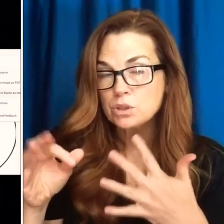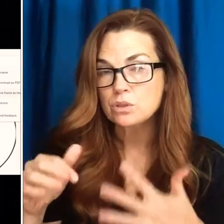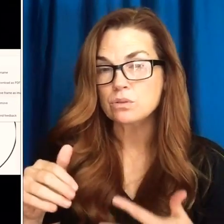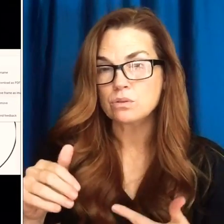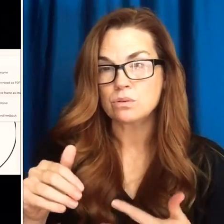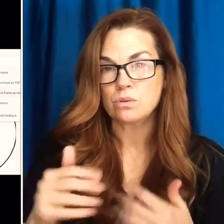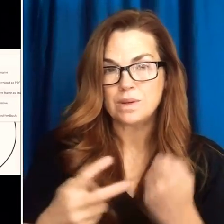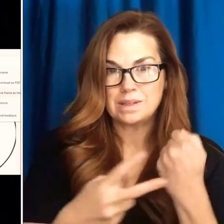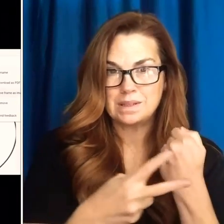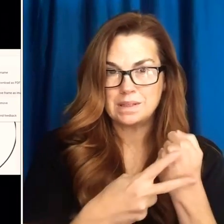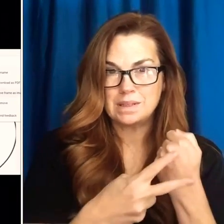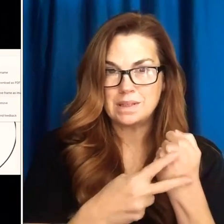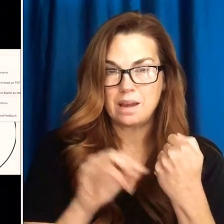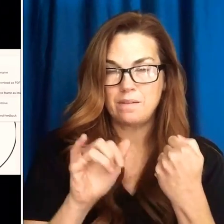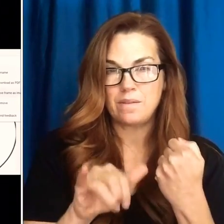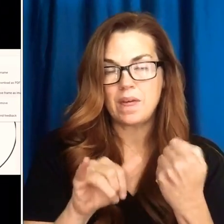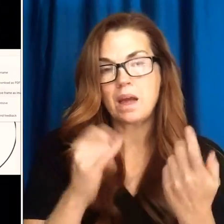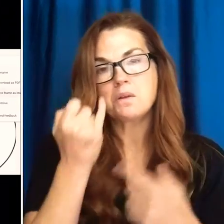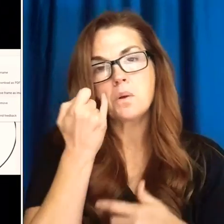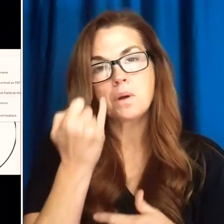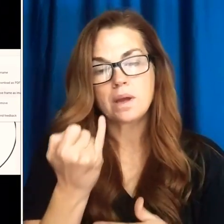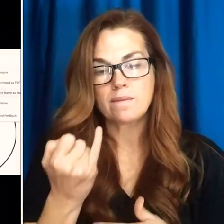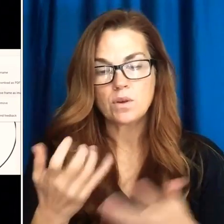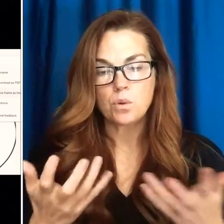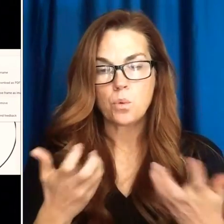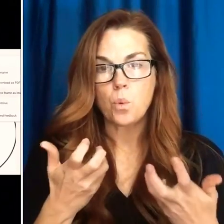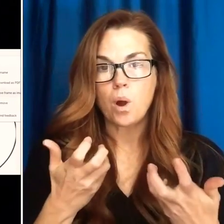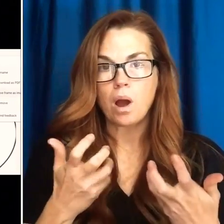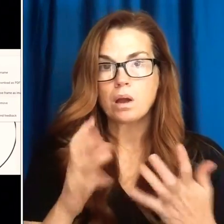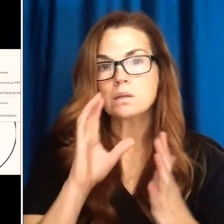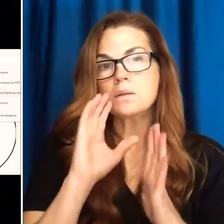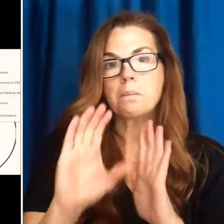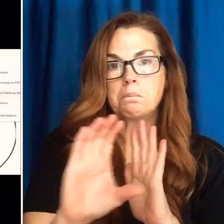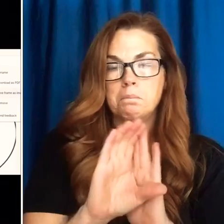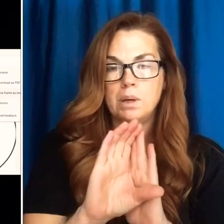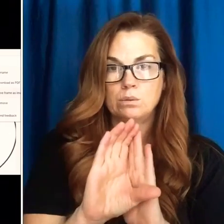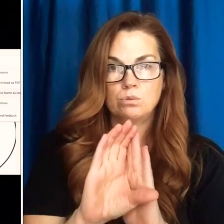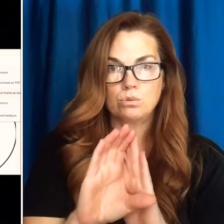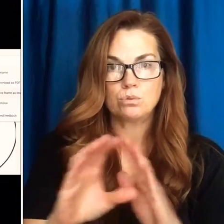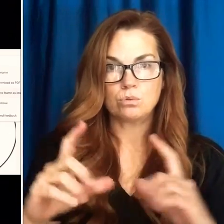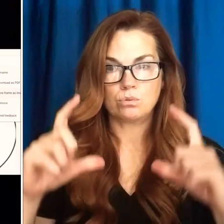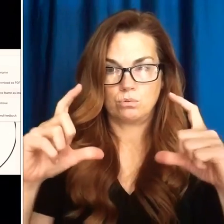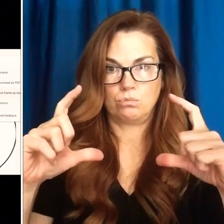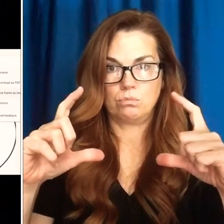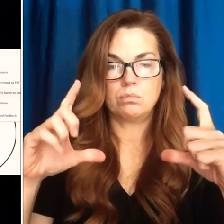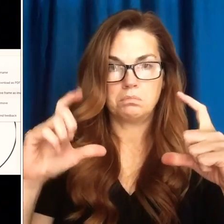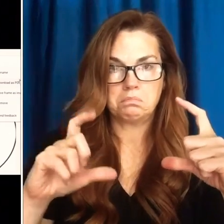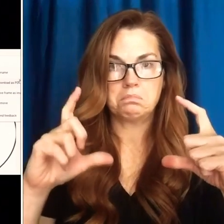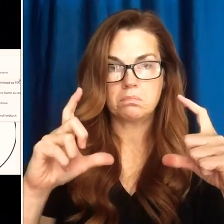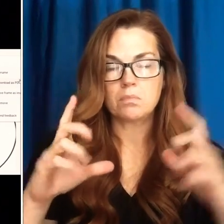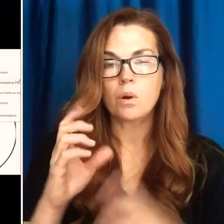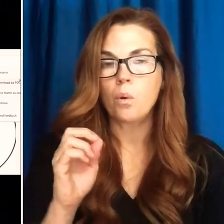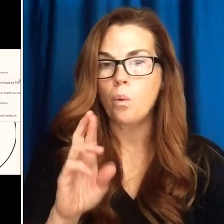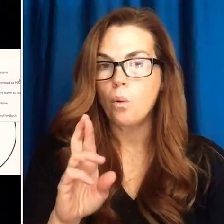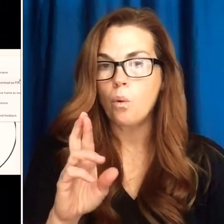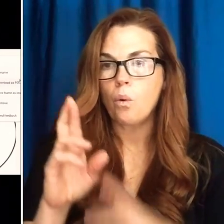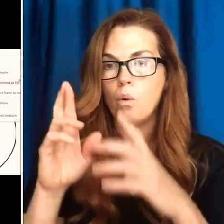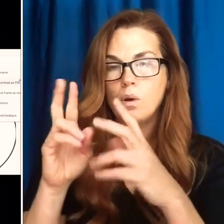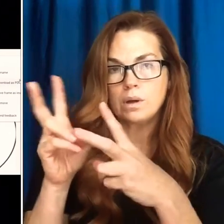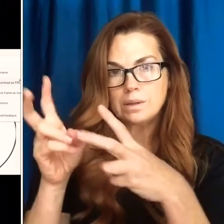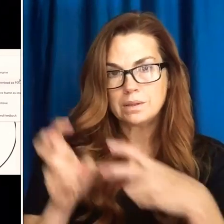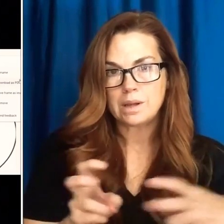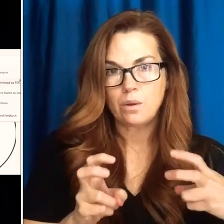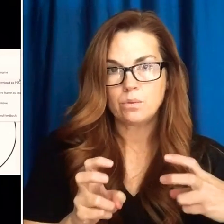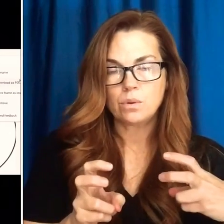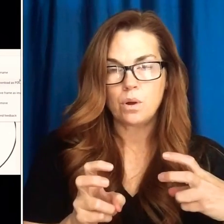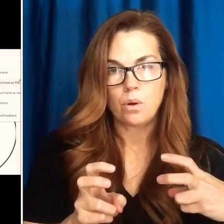as an image. So if you just wanted this picture, you could take a picture of this screen, or you could download it as a PDF. And this